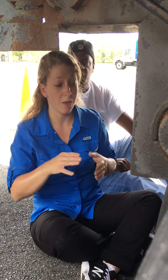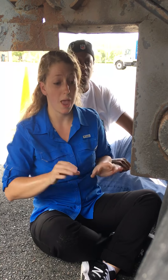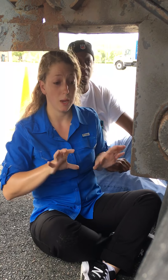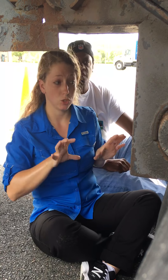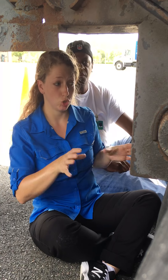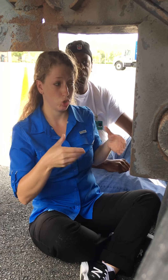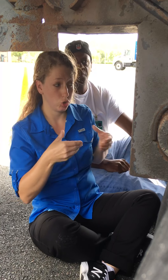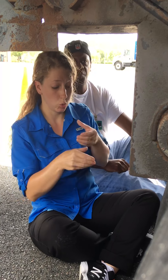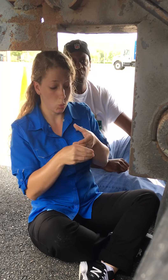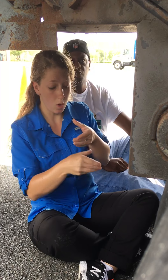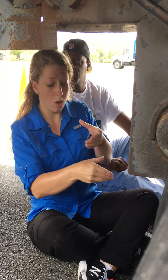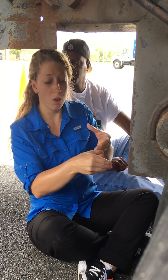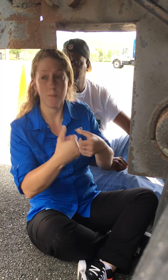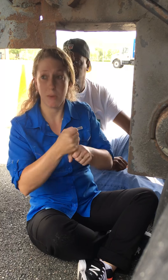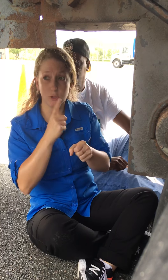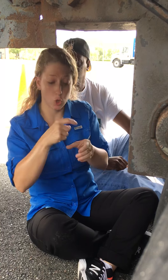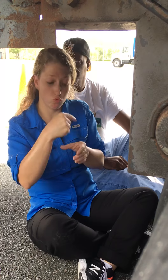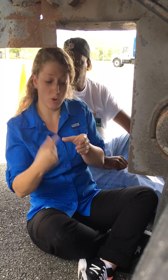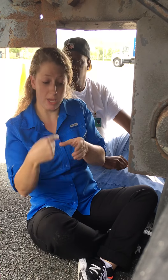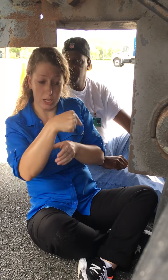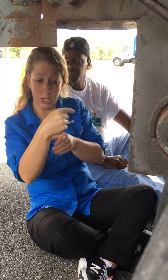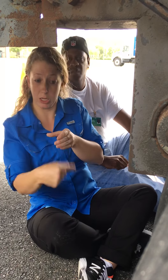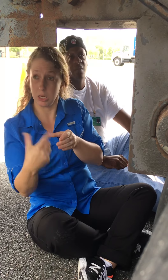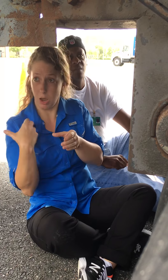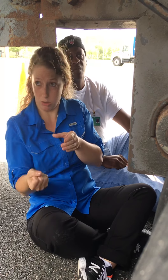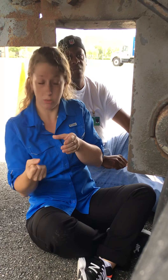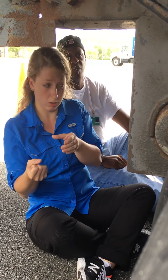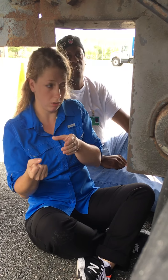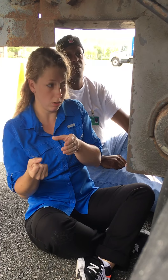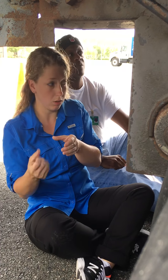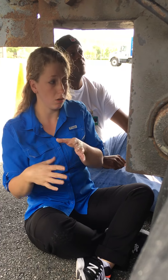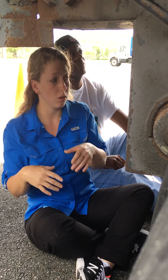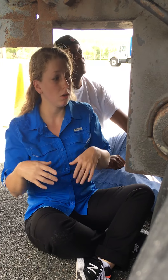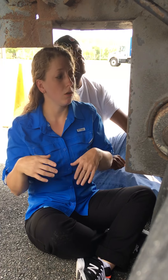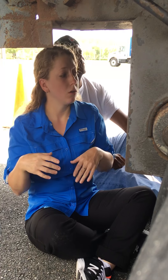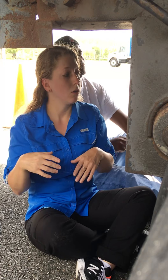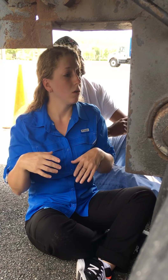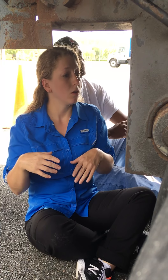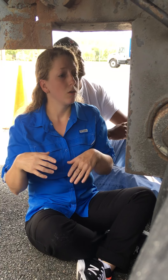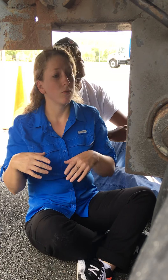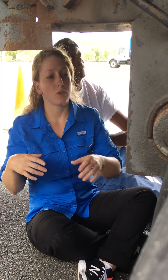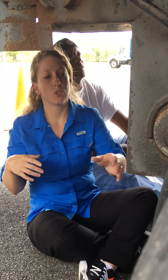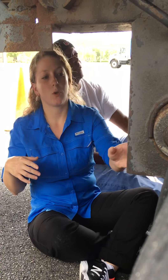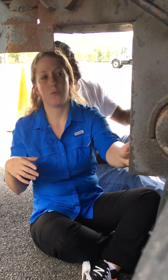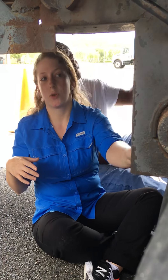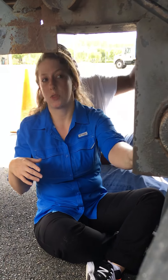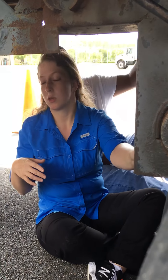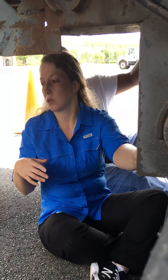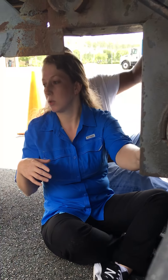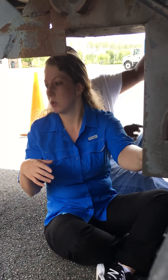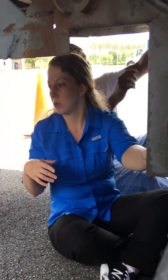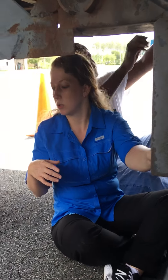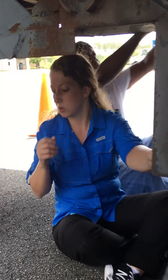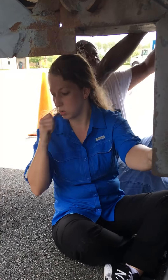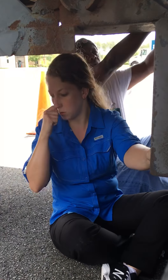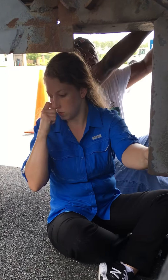either. It's not that you don't want them to move easy; they just don't grease them. I see So, the for pins, the- but it look like you're gonna have to pull like a